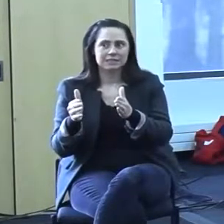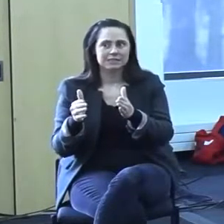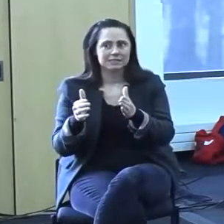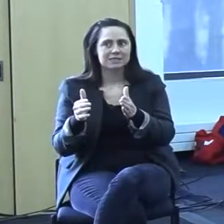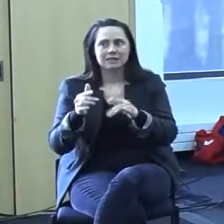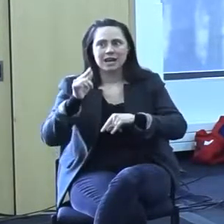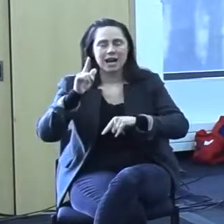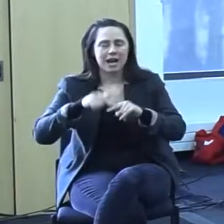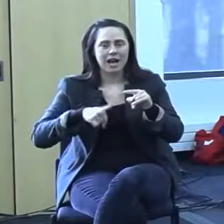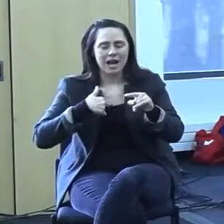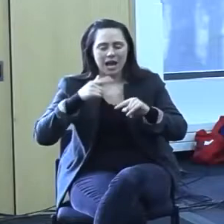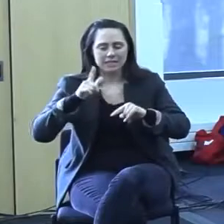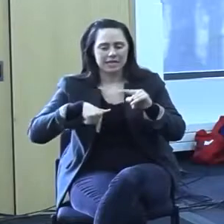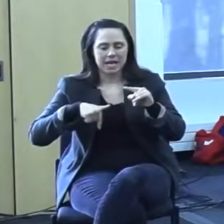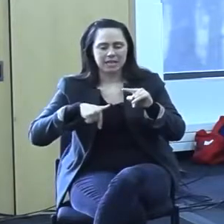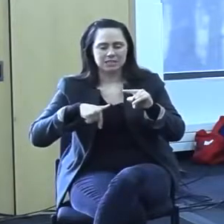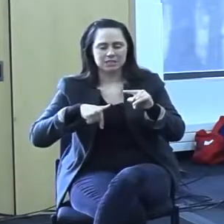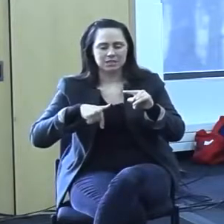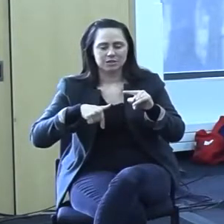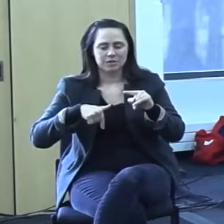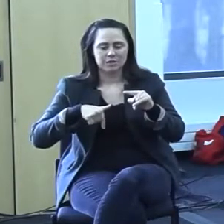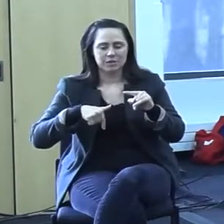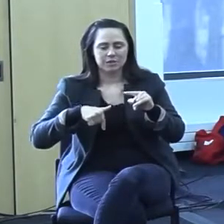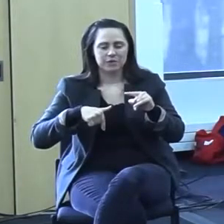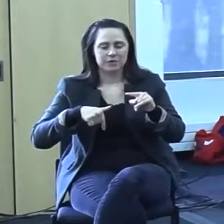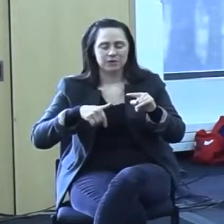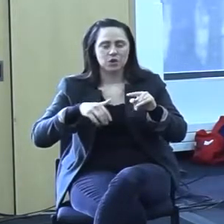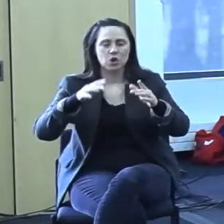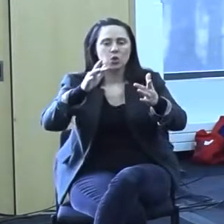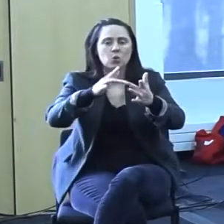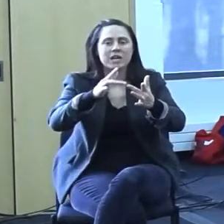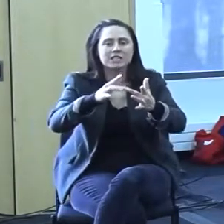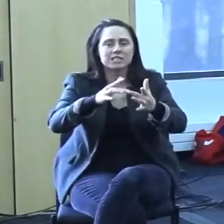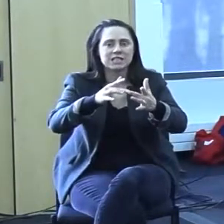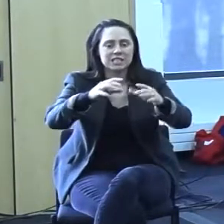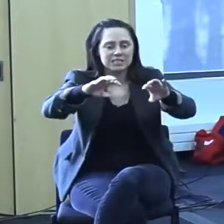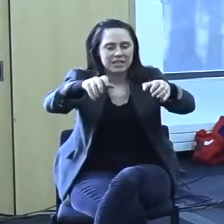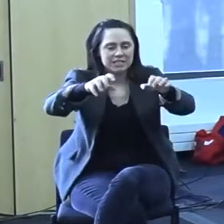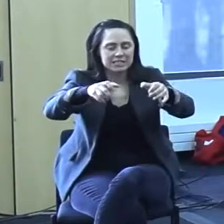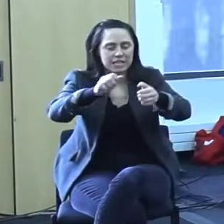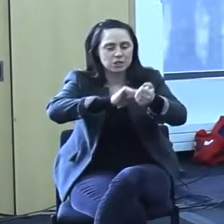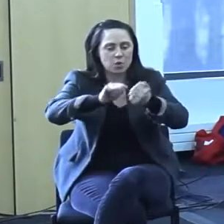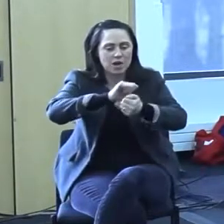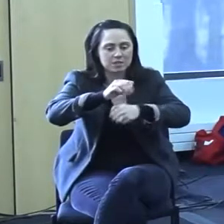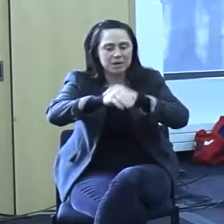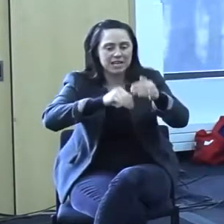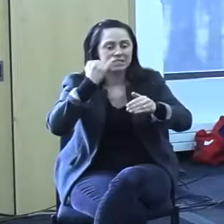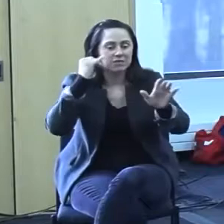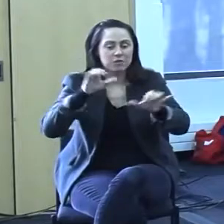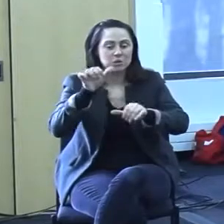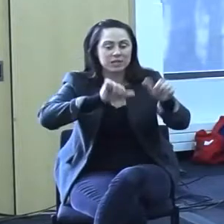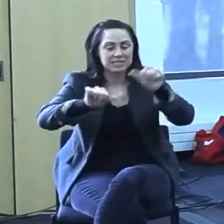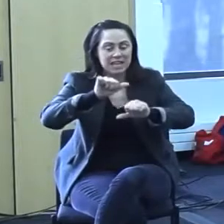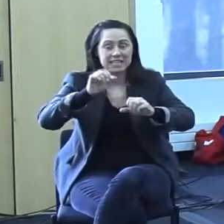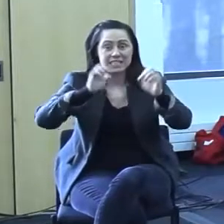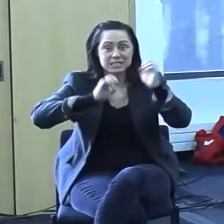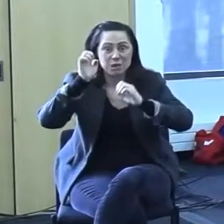I can't reach to the sink to wash my hands if I'm doing a science experiment.